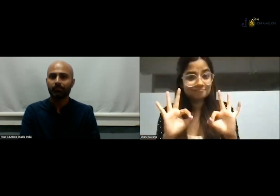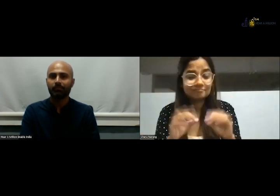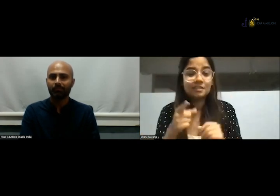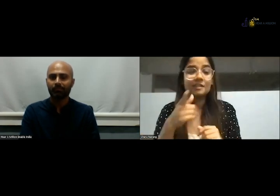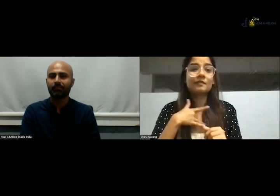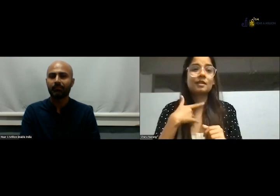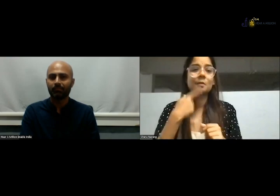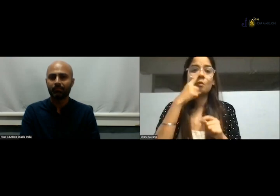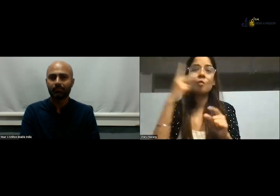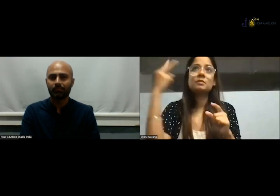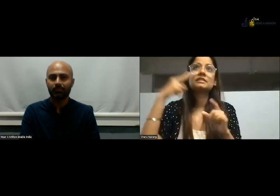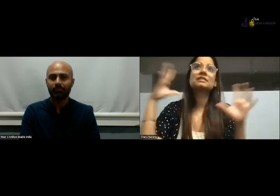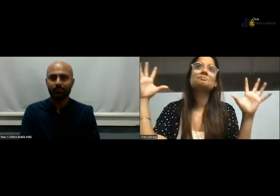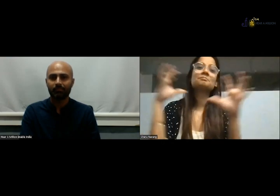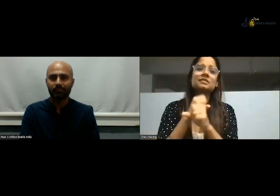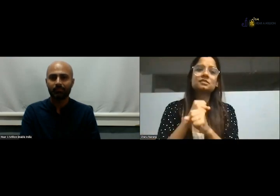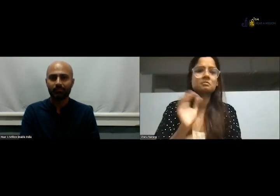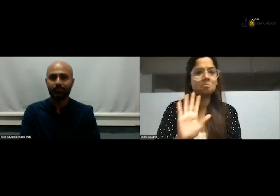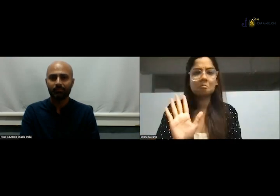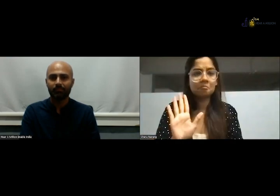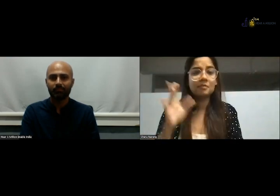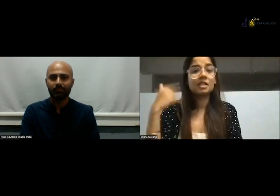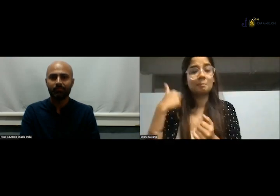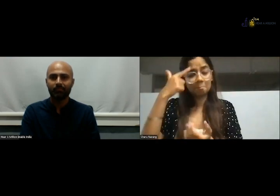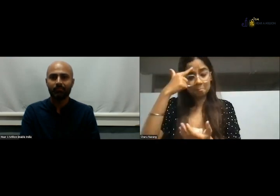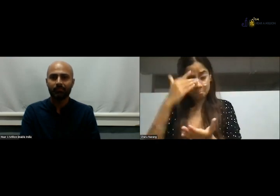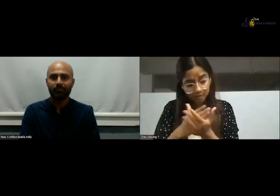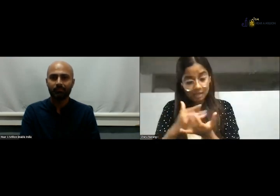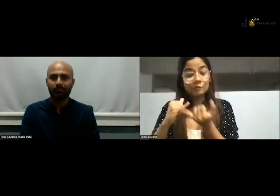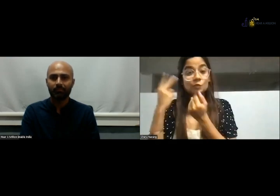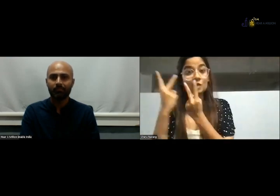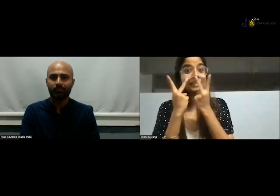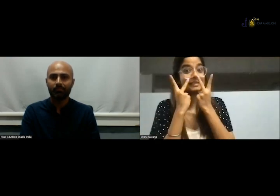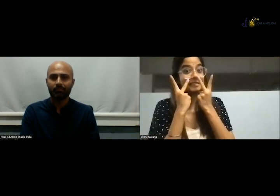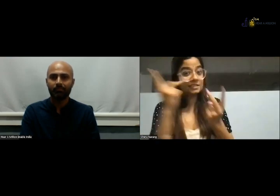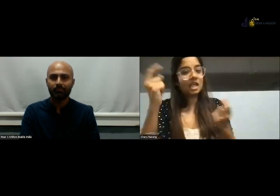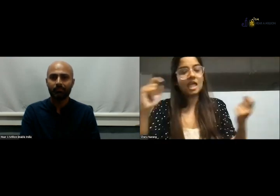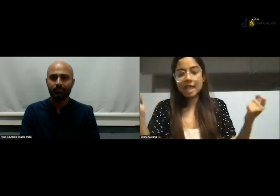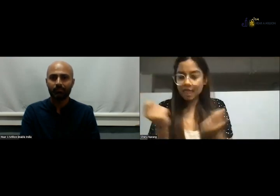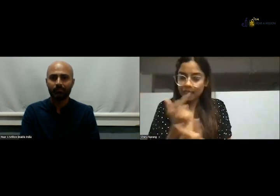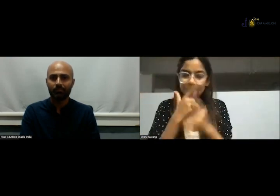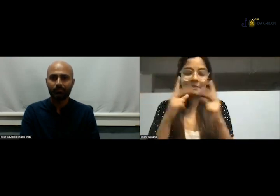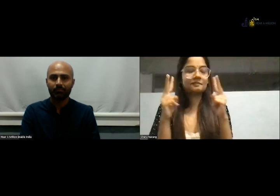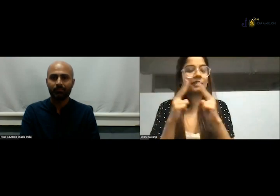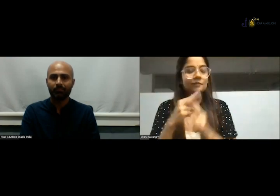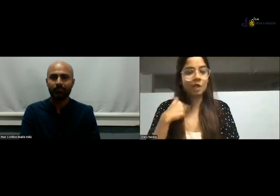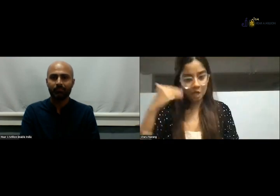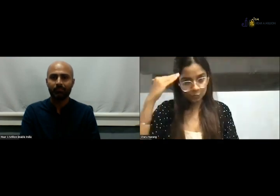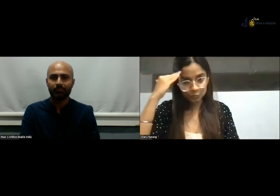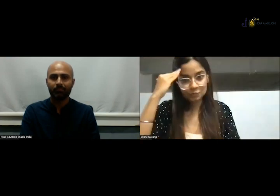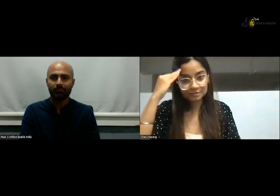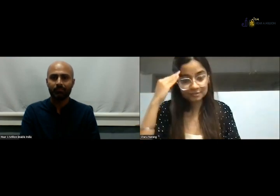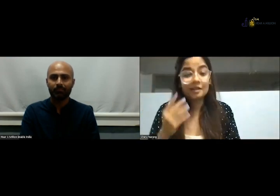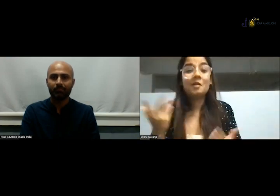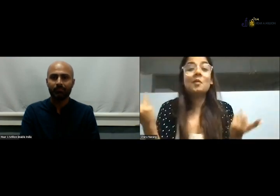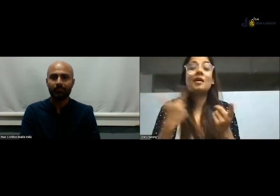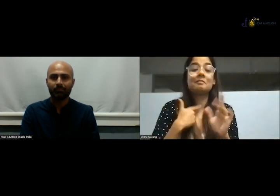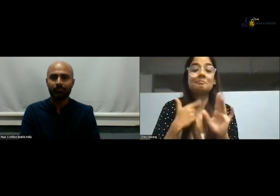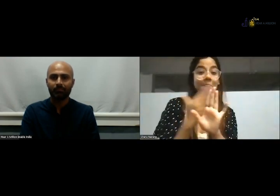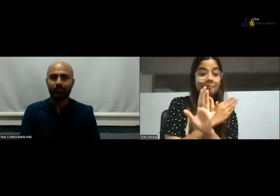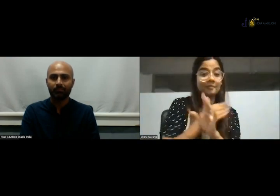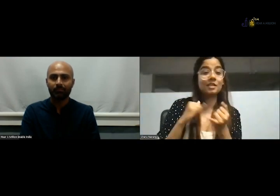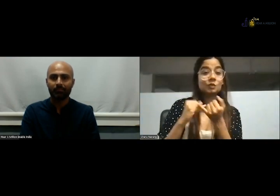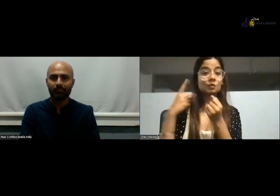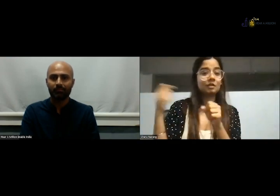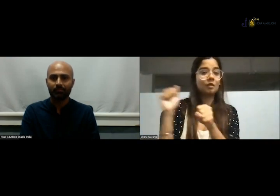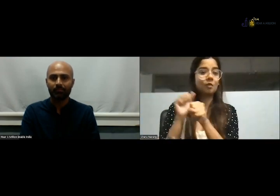I congratulate Dhruv for passing with really good marks. Yes, of course, Sudamani is not here with us. But yes, I